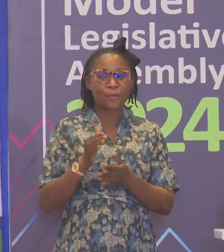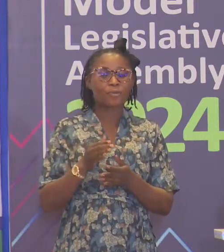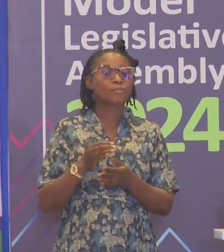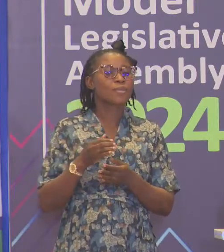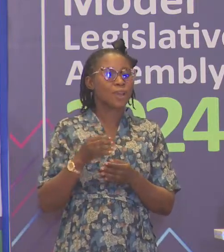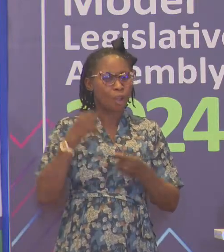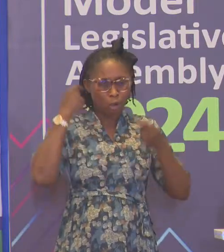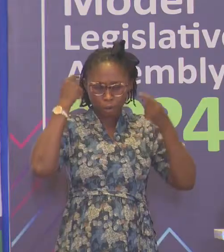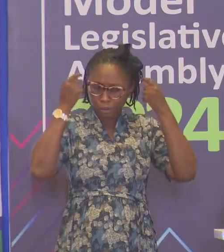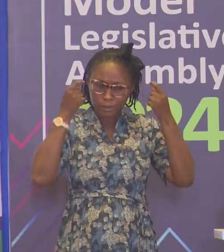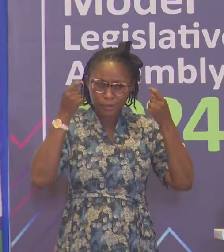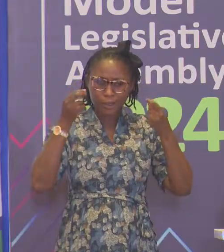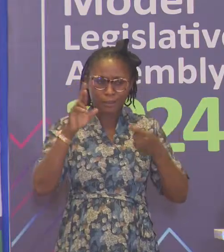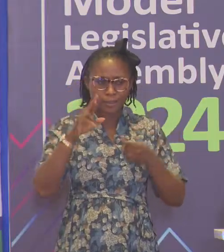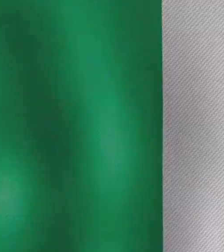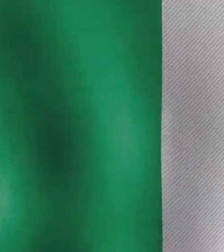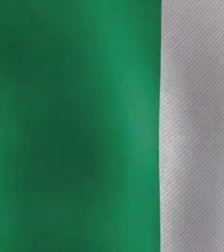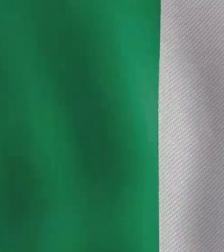the